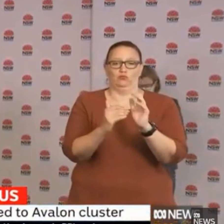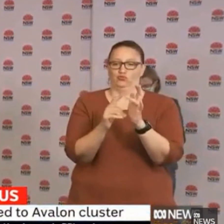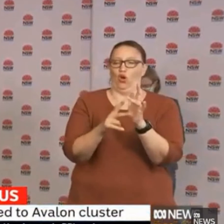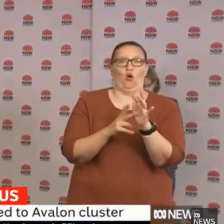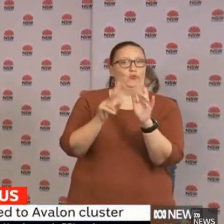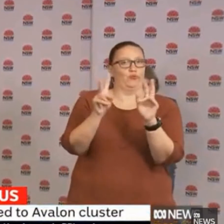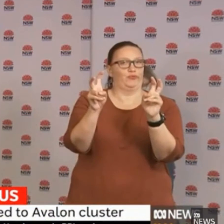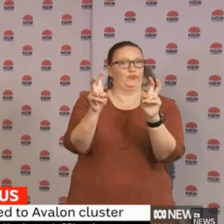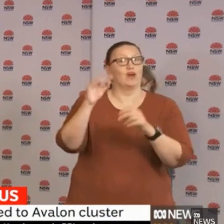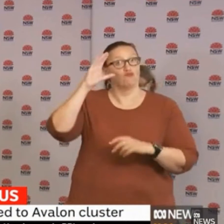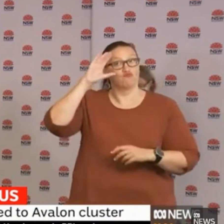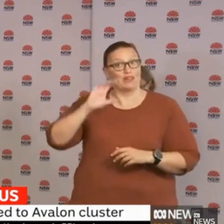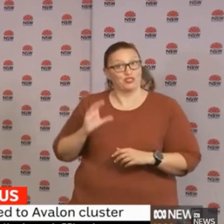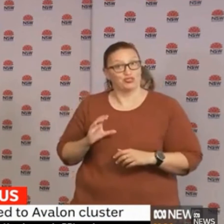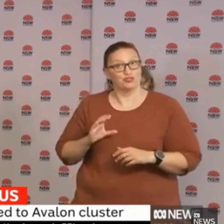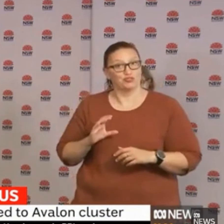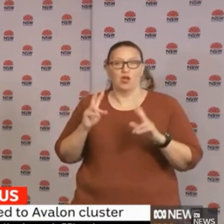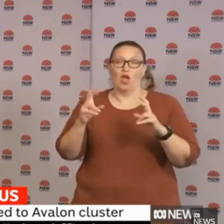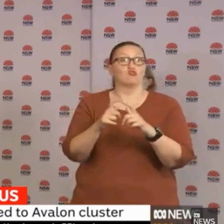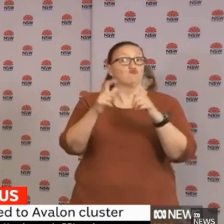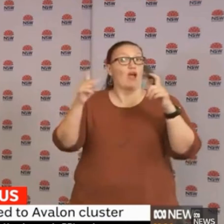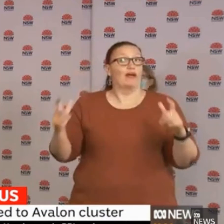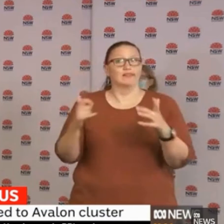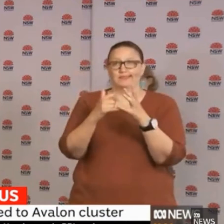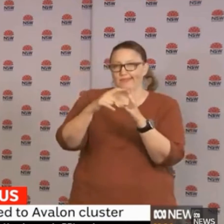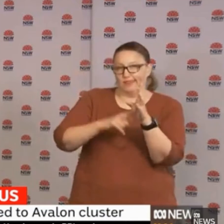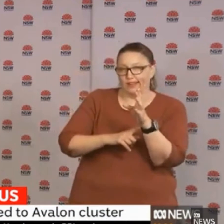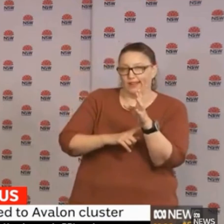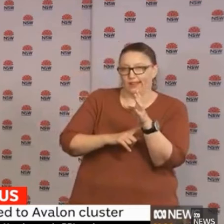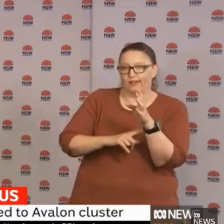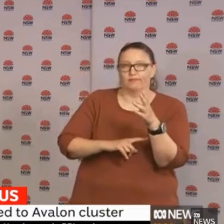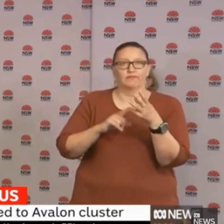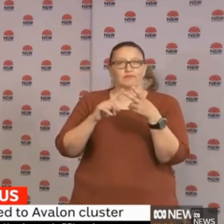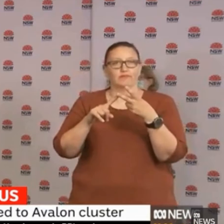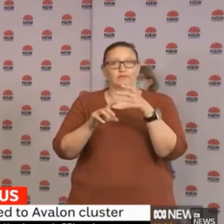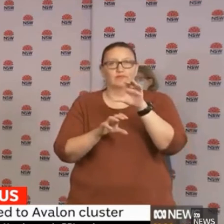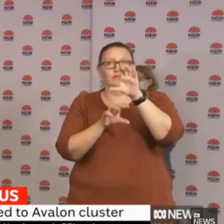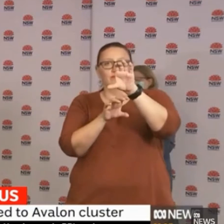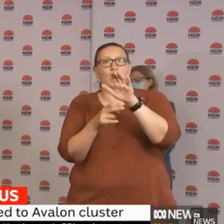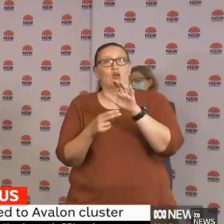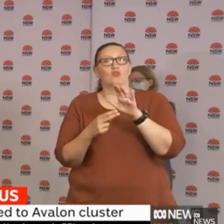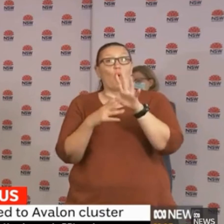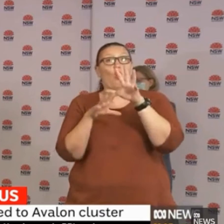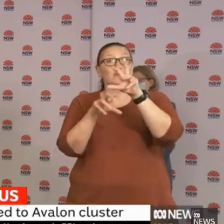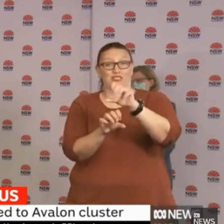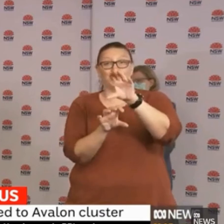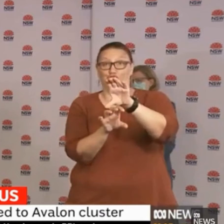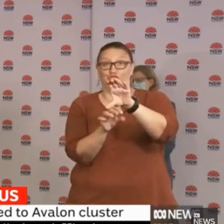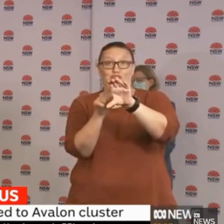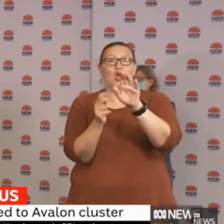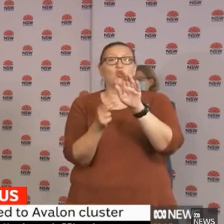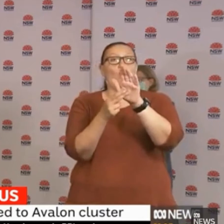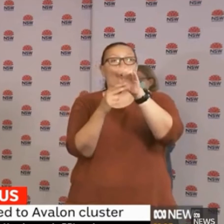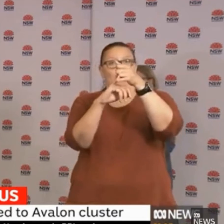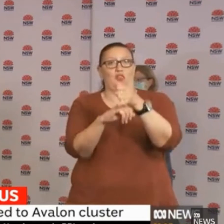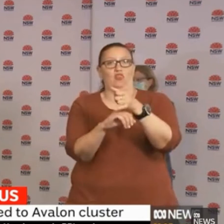we have the regional area, we have the Greater Sydney area, and then we have the northern part of the northern